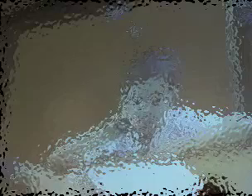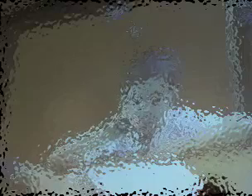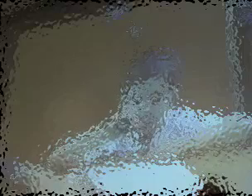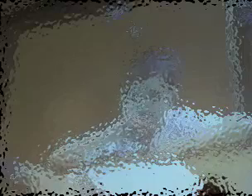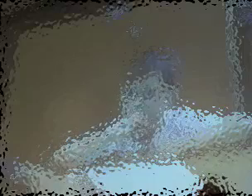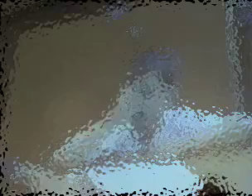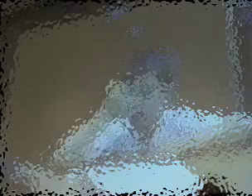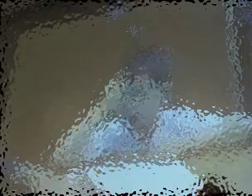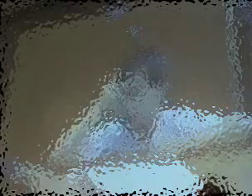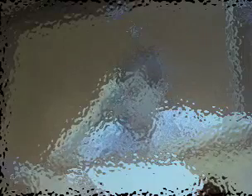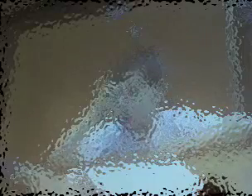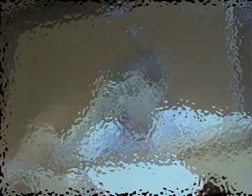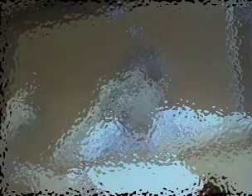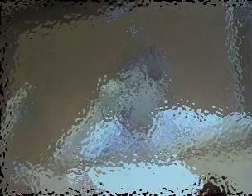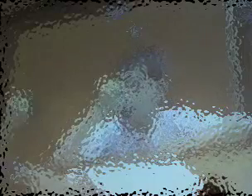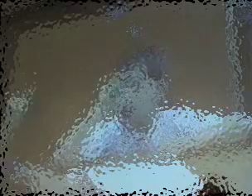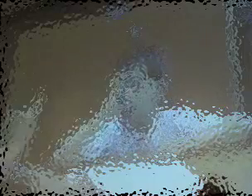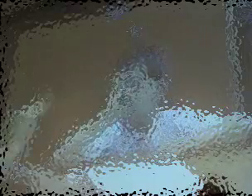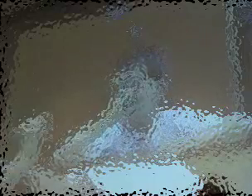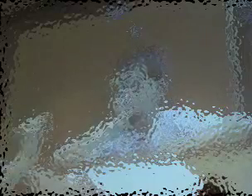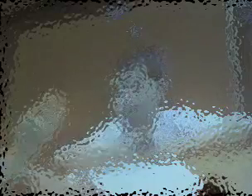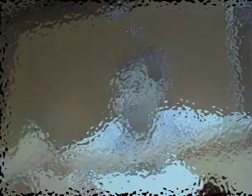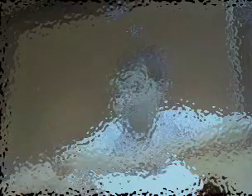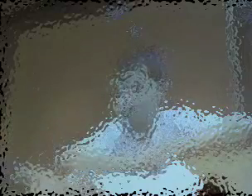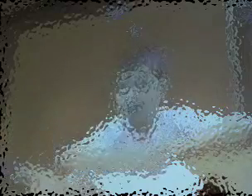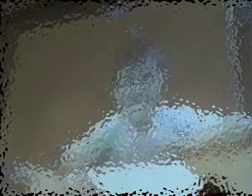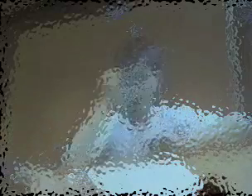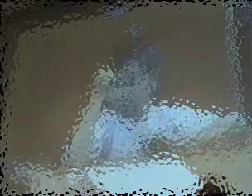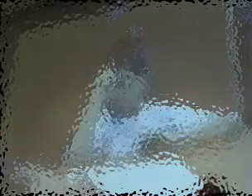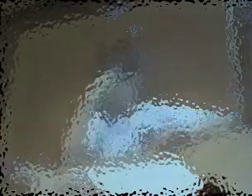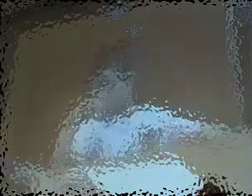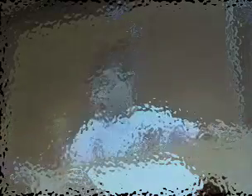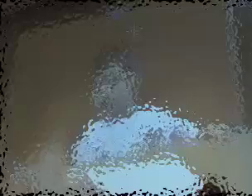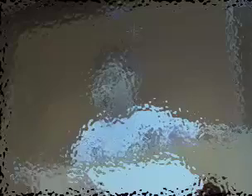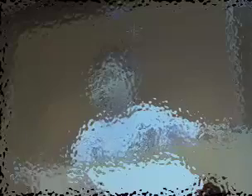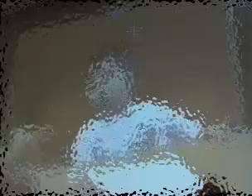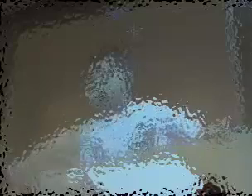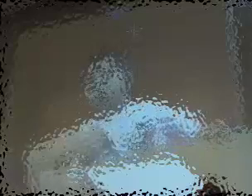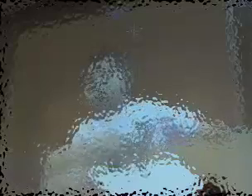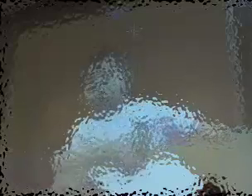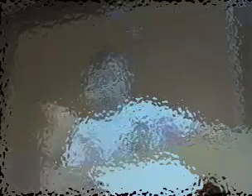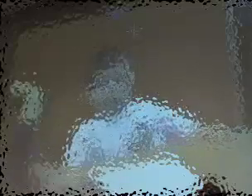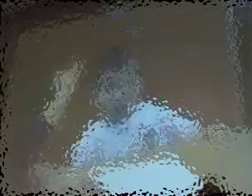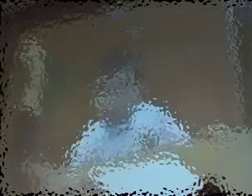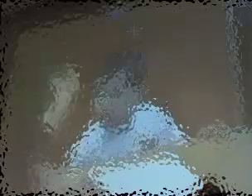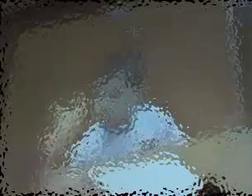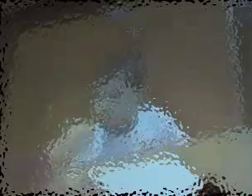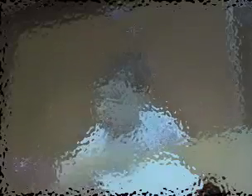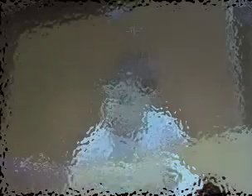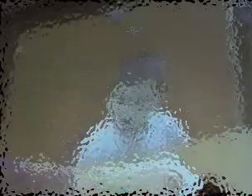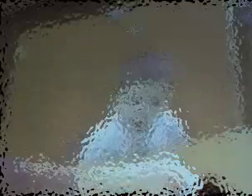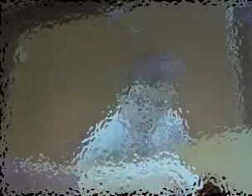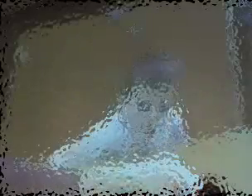Jim. I don't know what that means. J-I-M. I don't know what that is. I don't know. I don't know. Okay, what do you